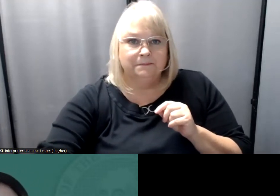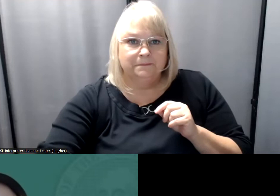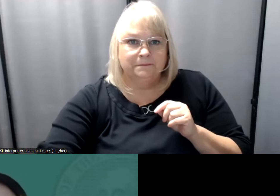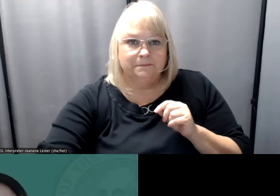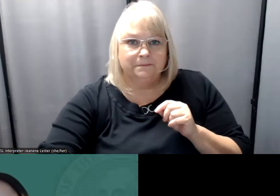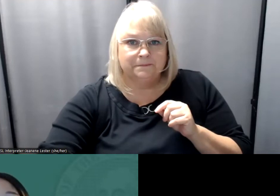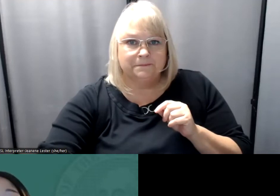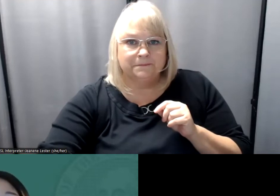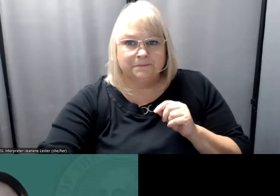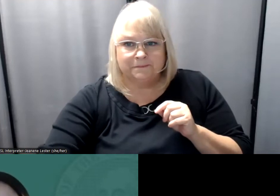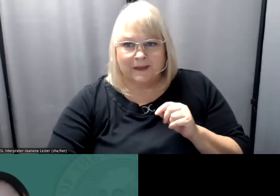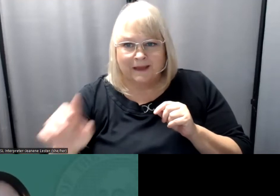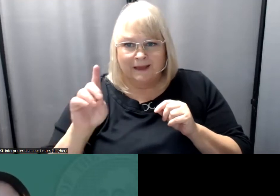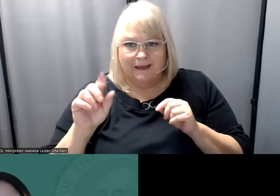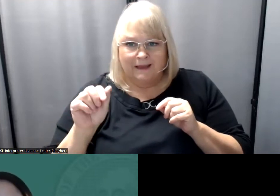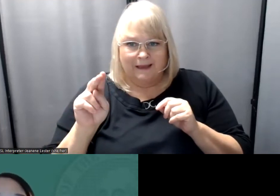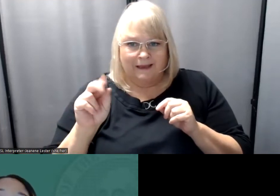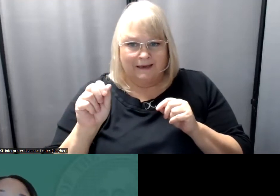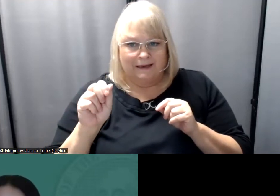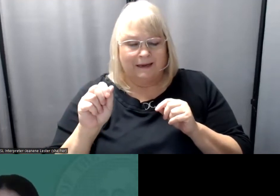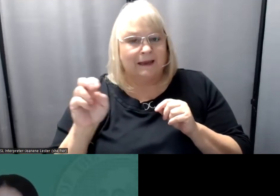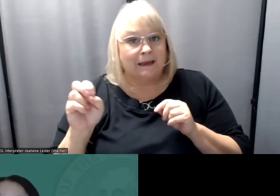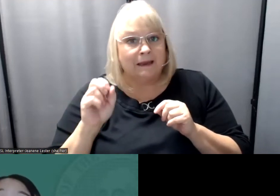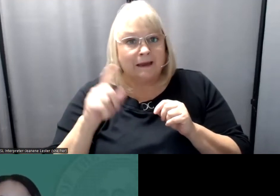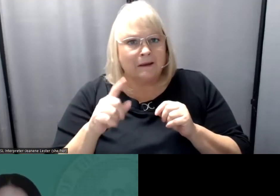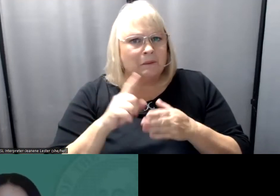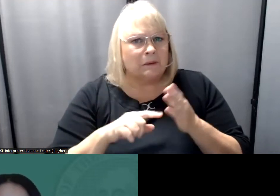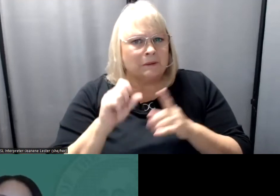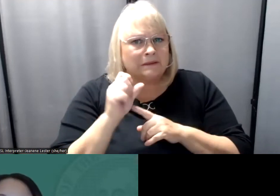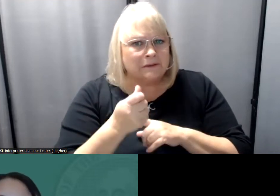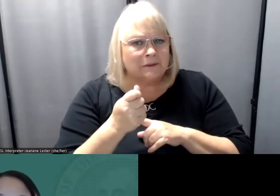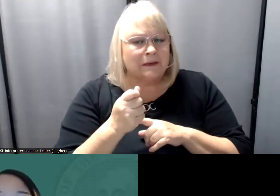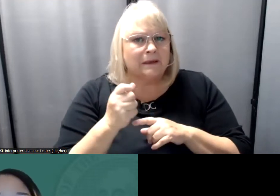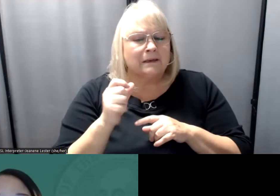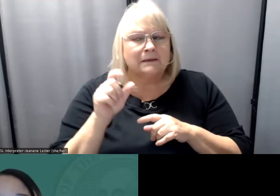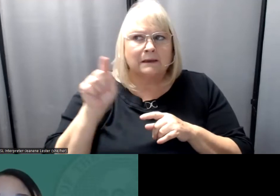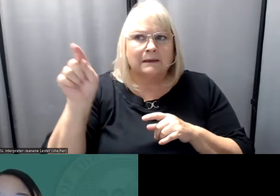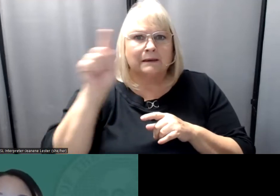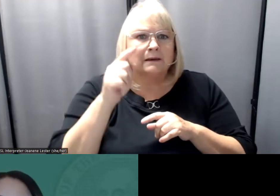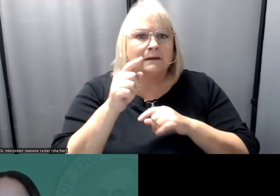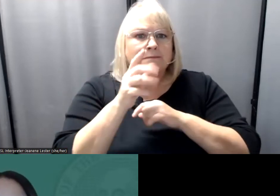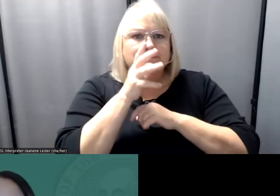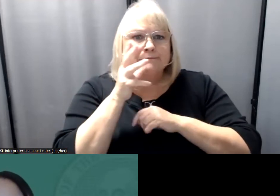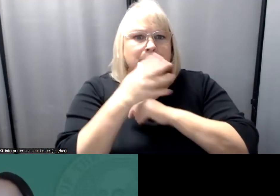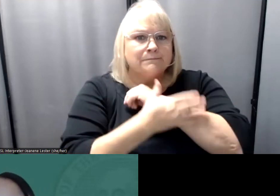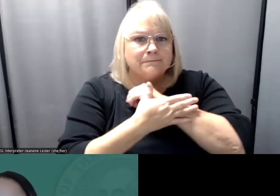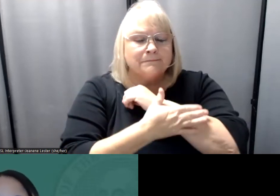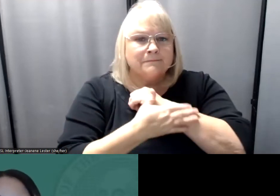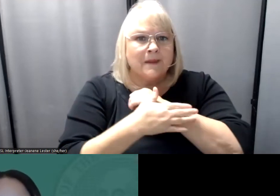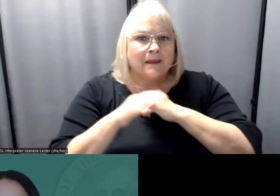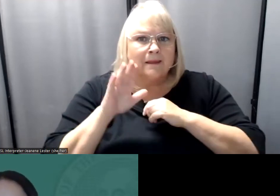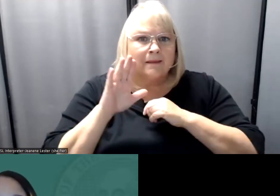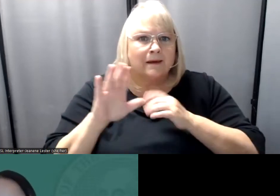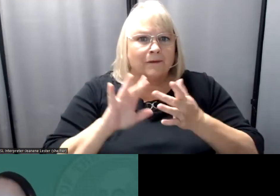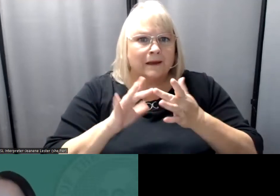in situations where bandwidth is an issue and not everyone can have their camera on? Yeah, it's